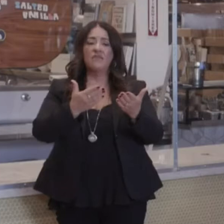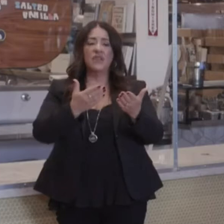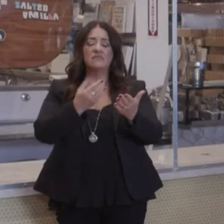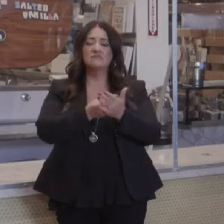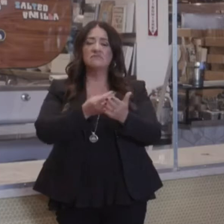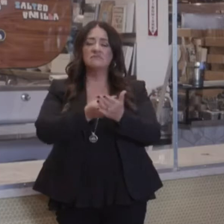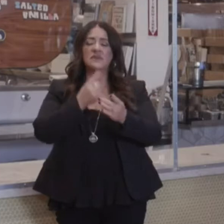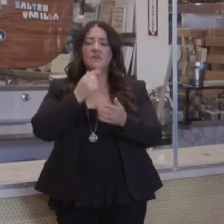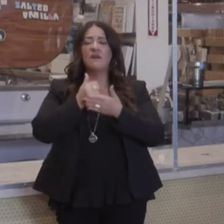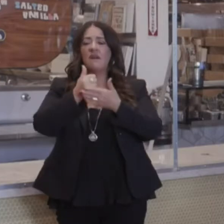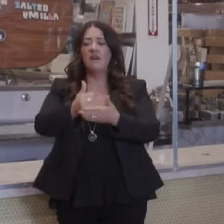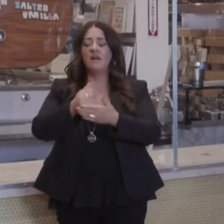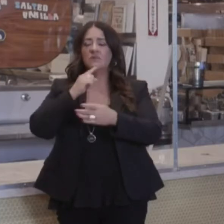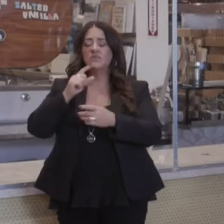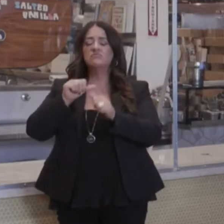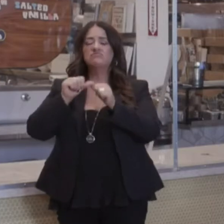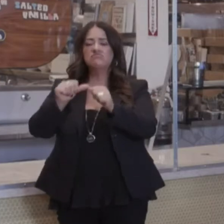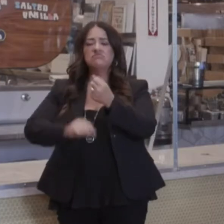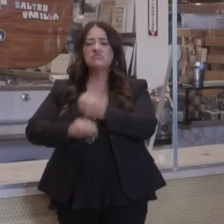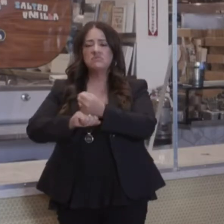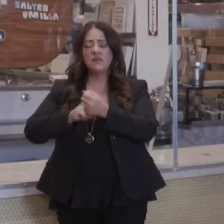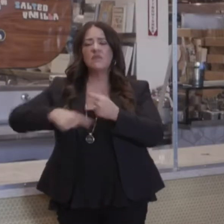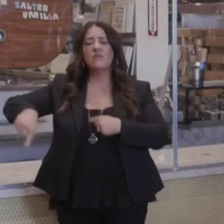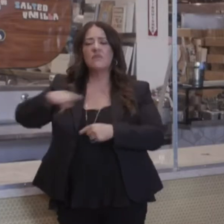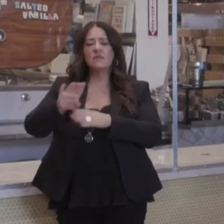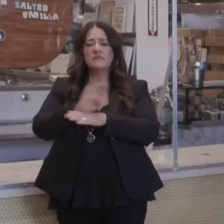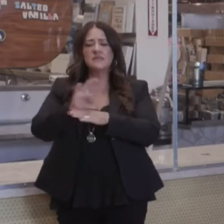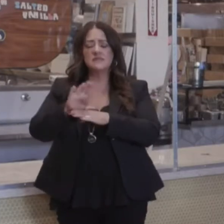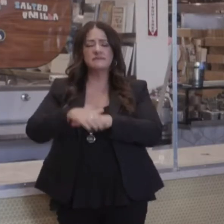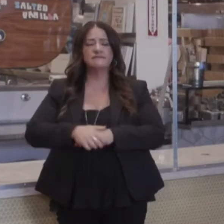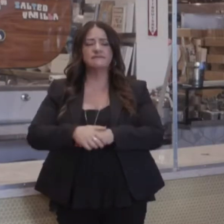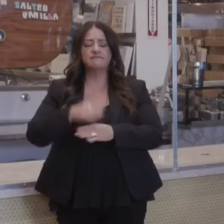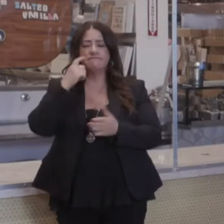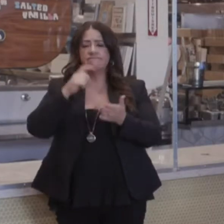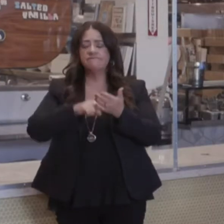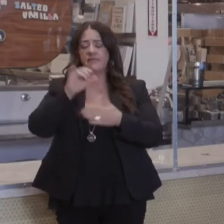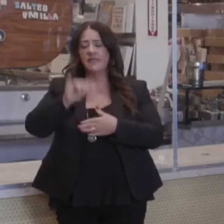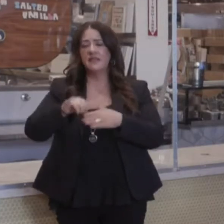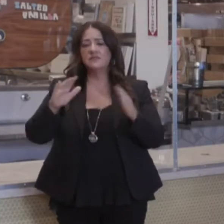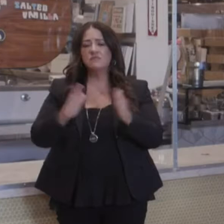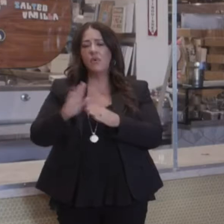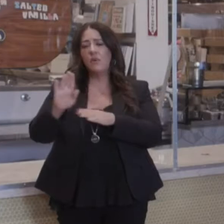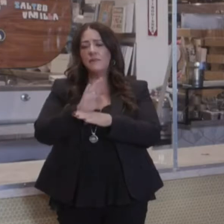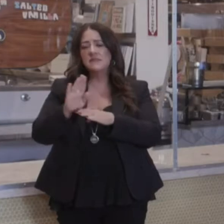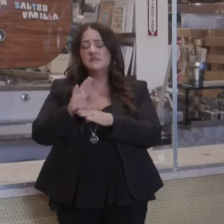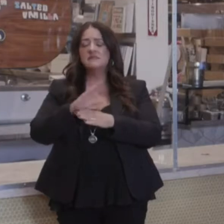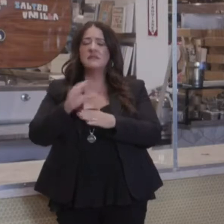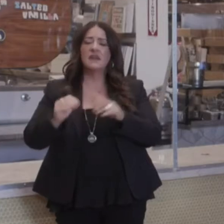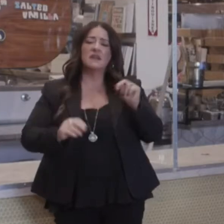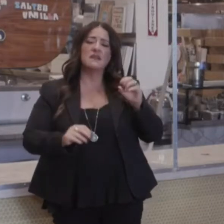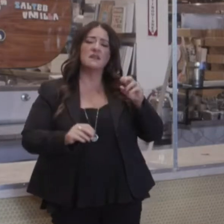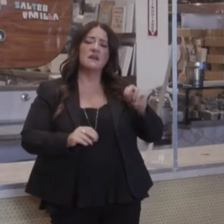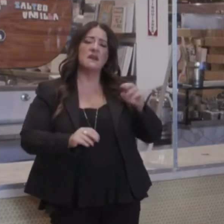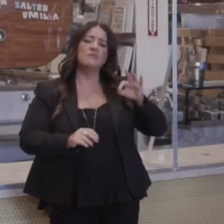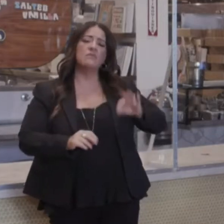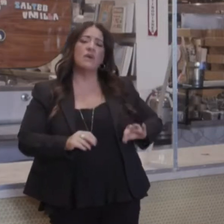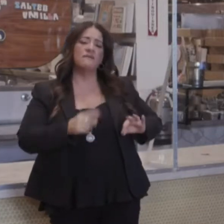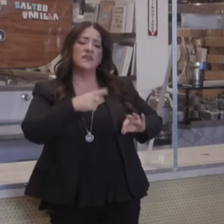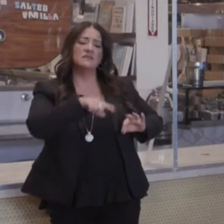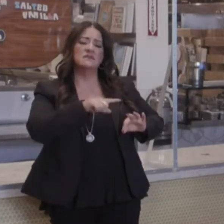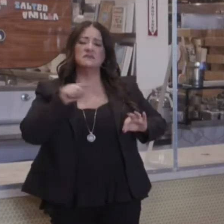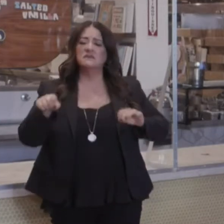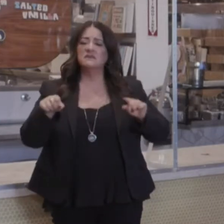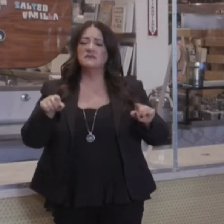important community fixtures. It is a recognition of the fact that small businesses and nonprofits are more than the services they